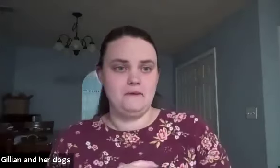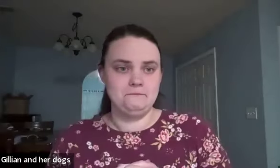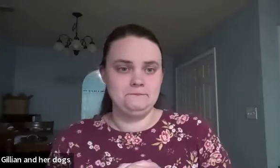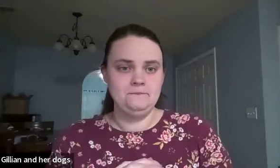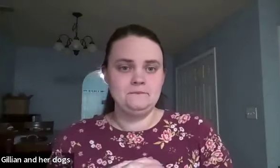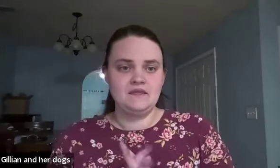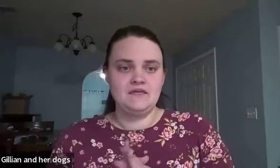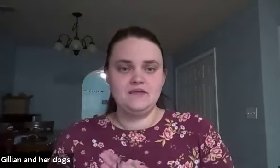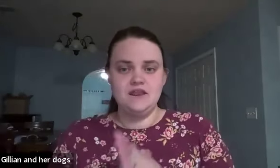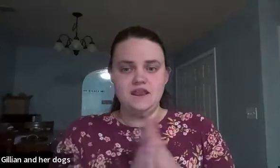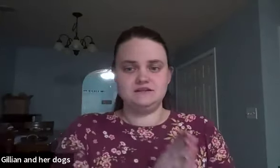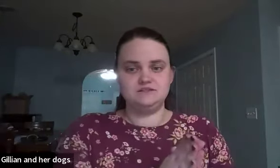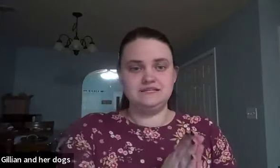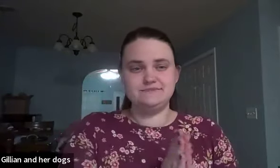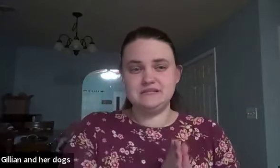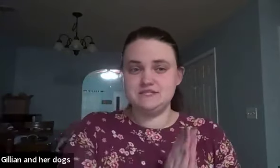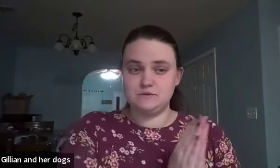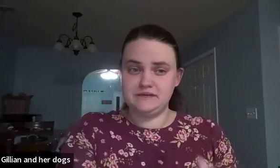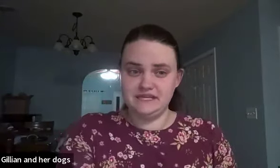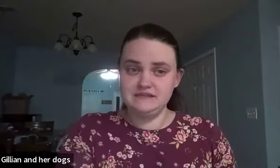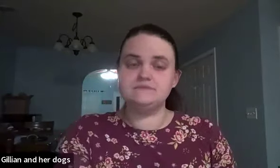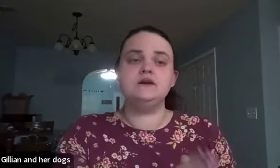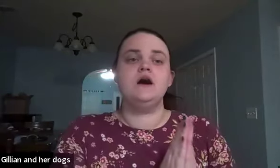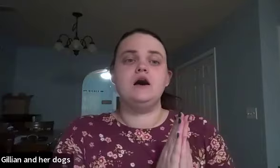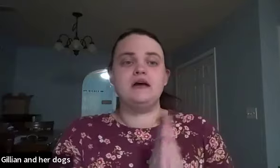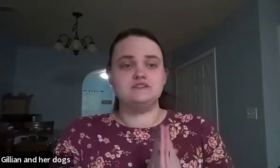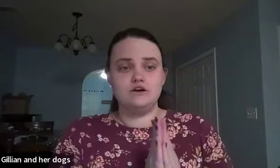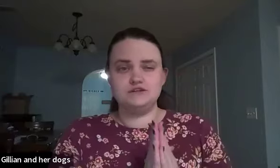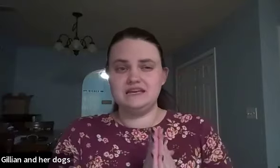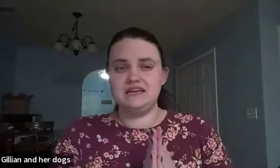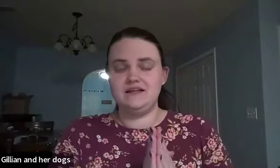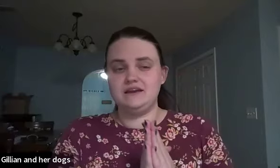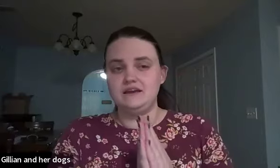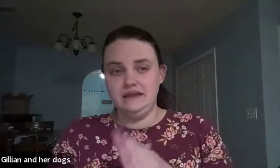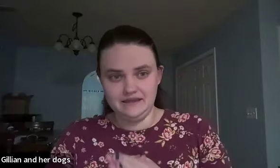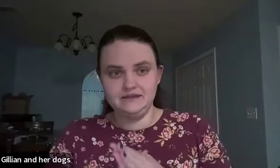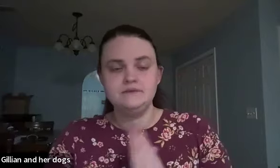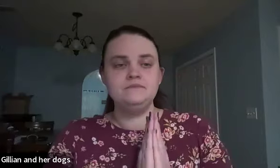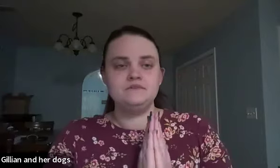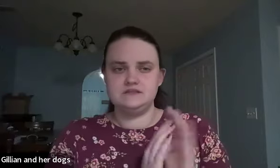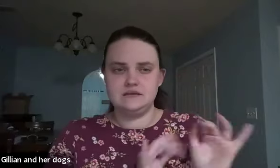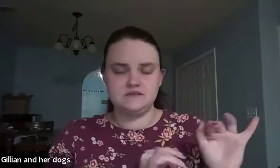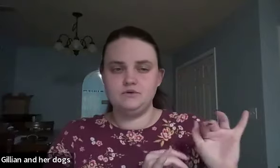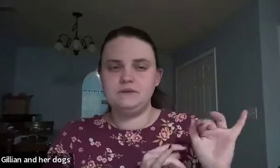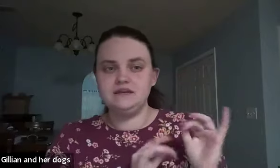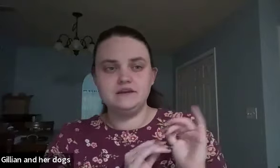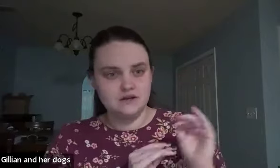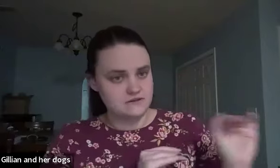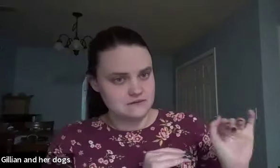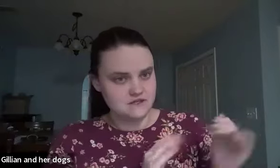Okay. The next one is please repeat. That's also saying, like, again, the same, repeat and again are the same